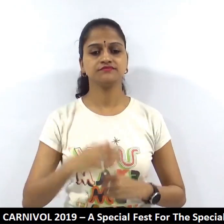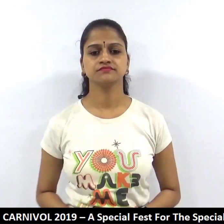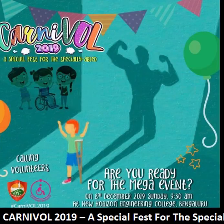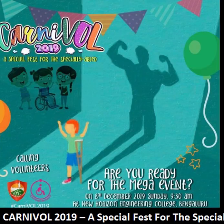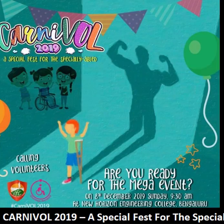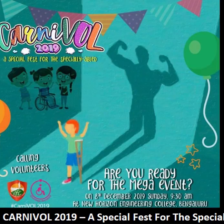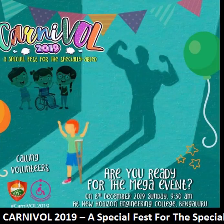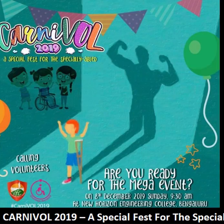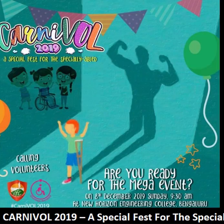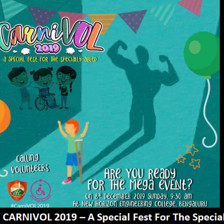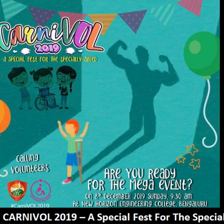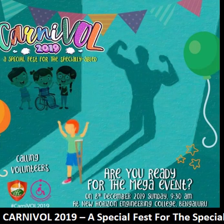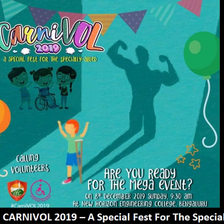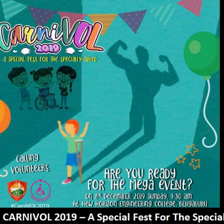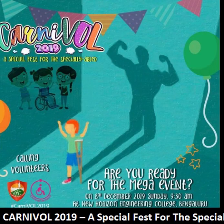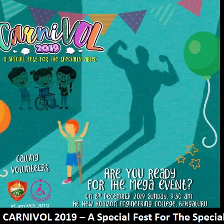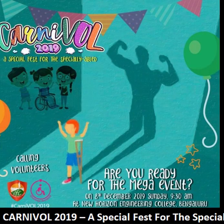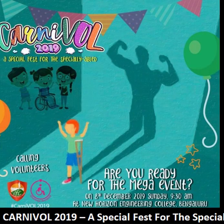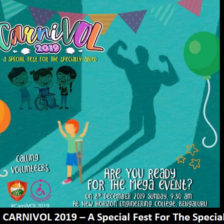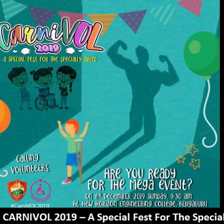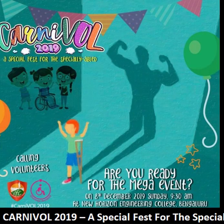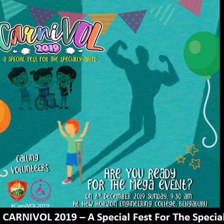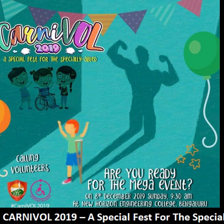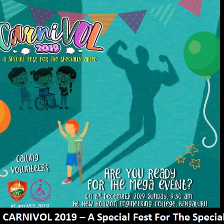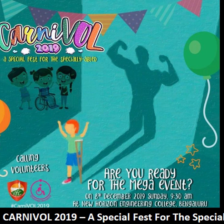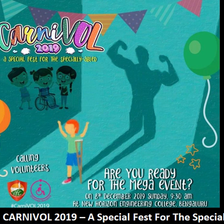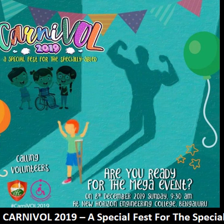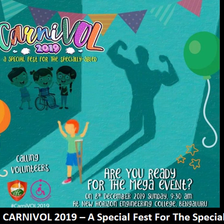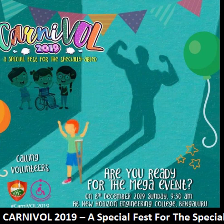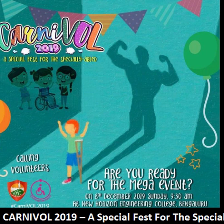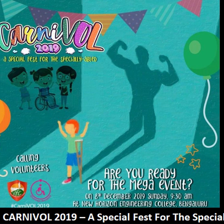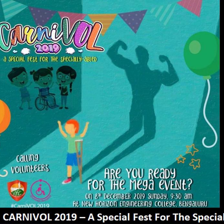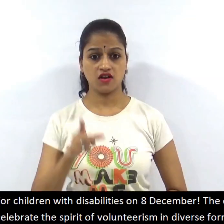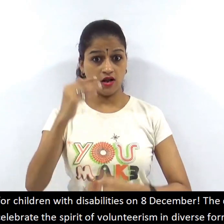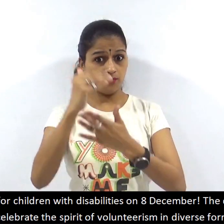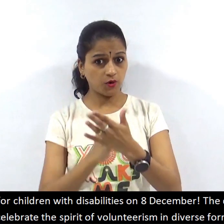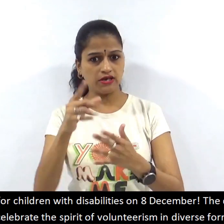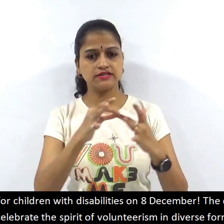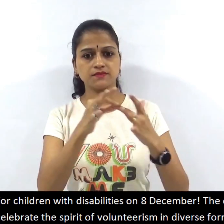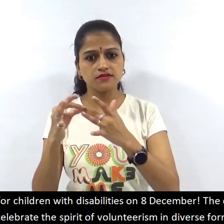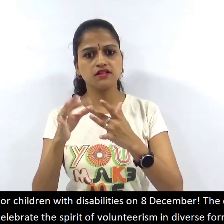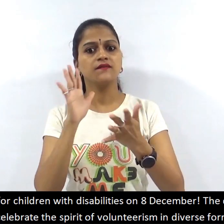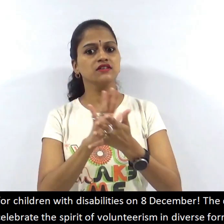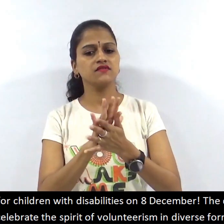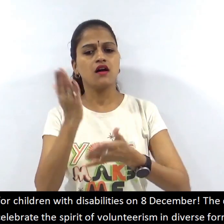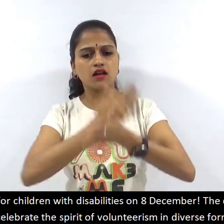Bengaluru, CARNIVOL 2019 A special fest for children with